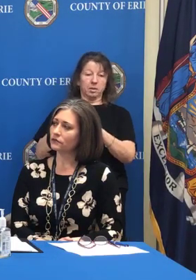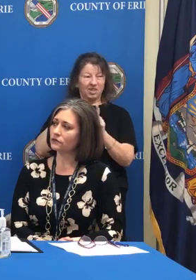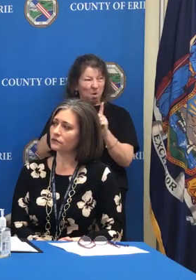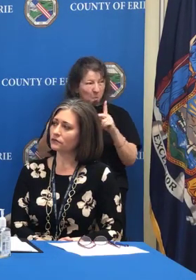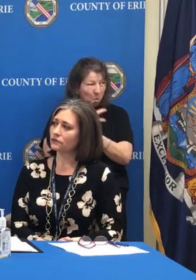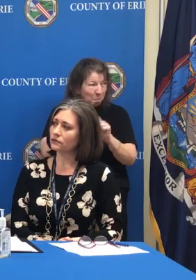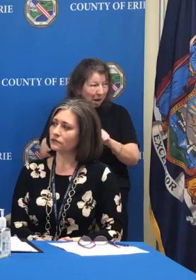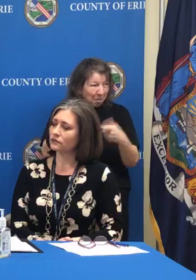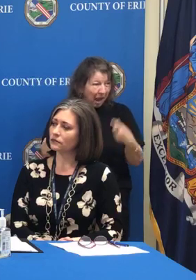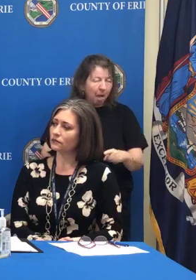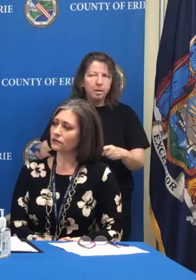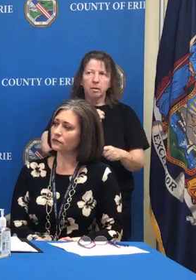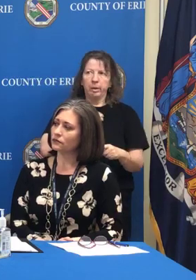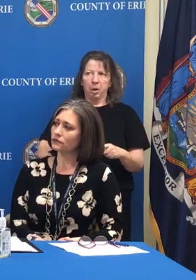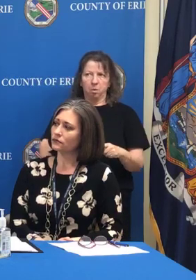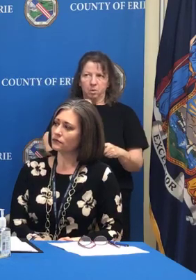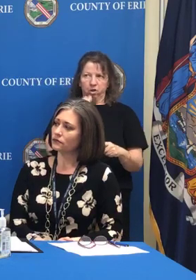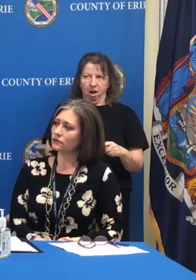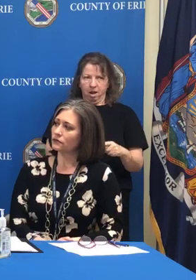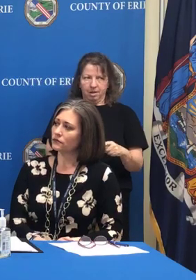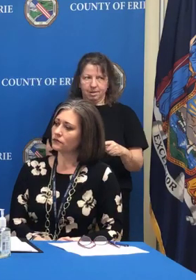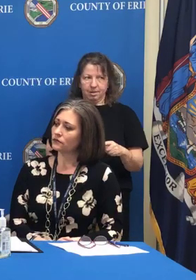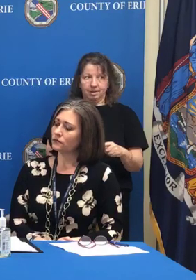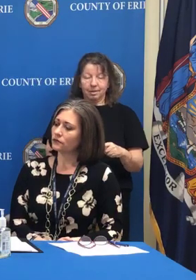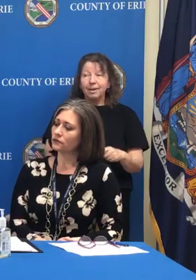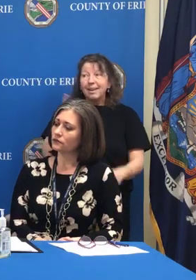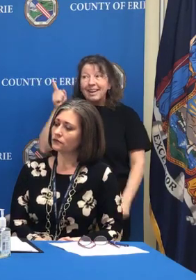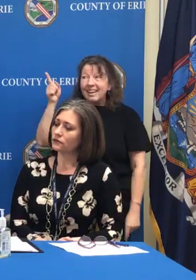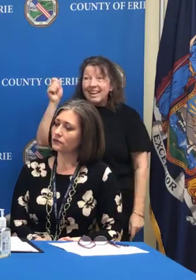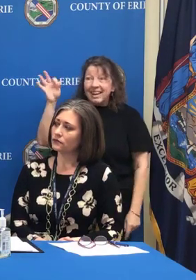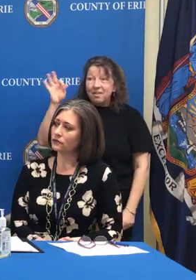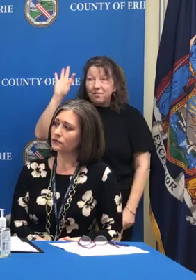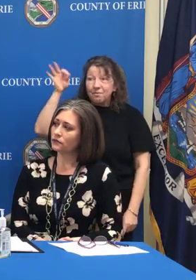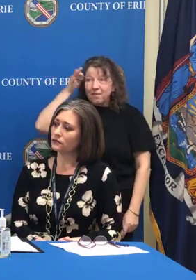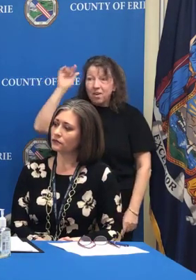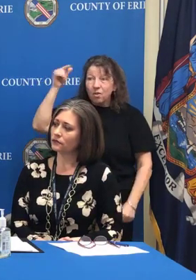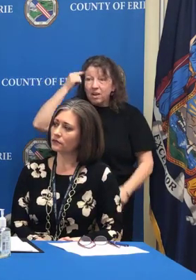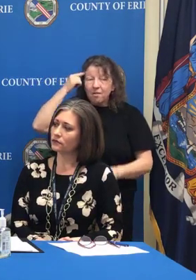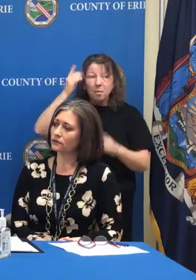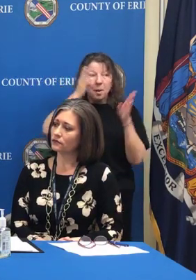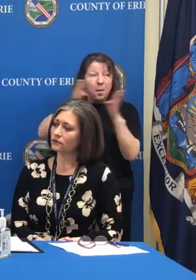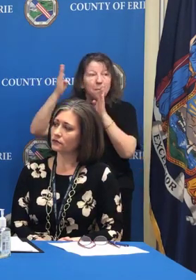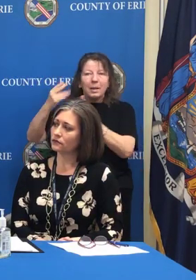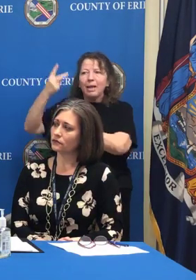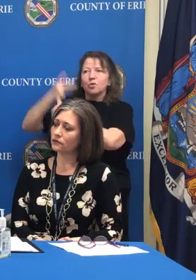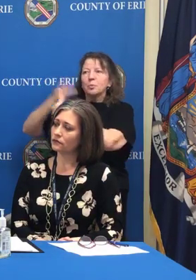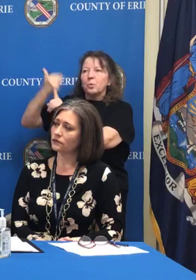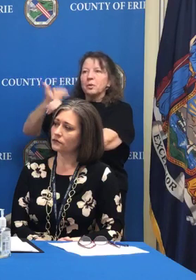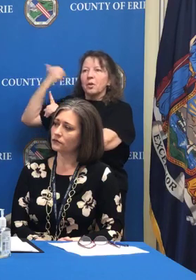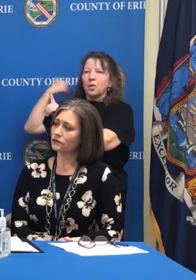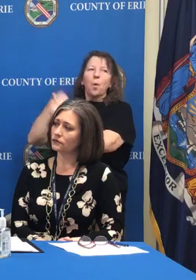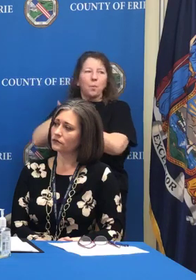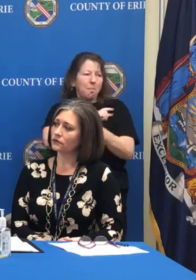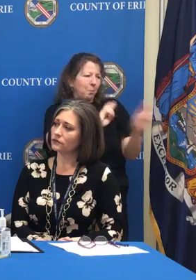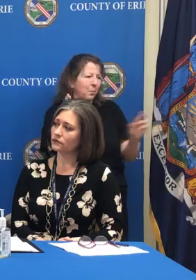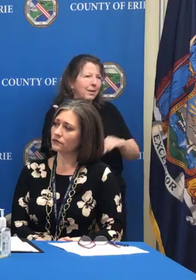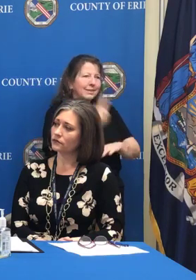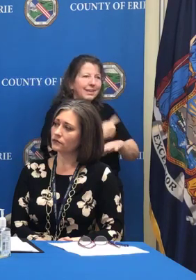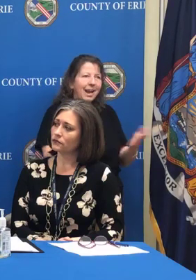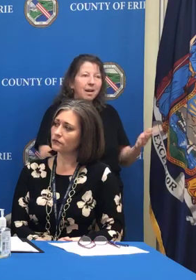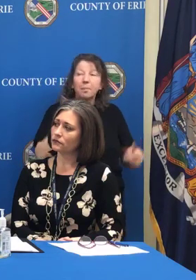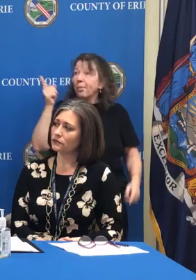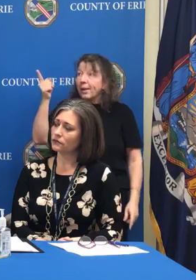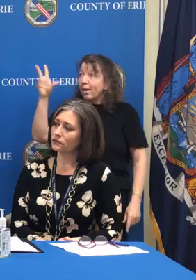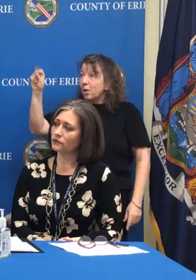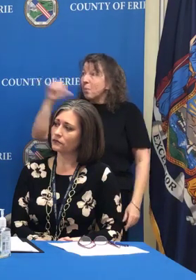scenario. I wish the federal government had prepared for the worst case scenario, then we might not be where we are today. But it's too late to change the past.